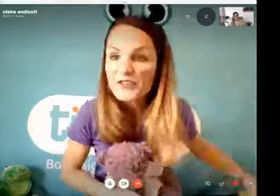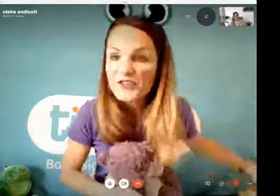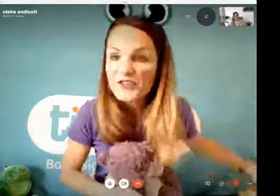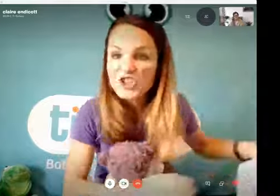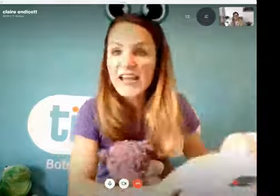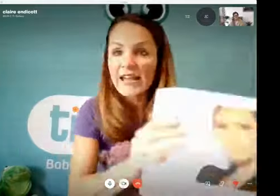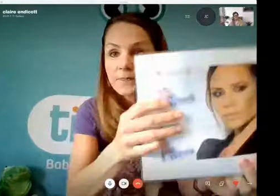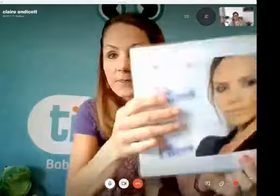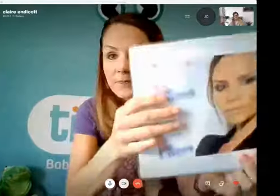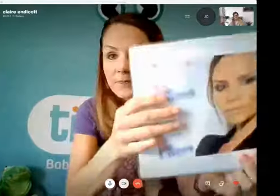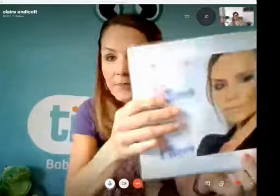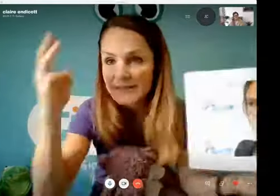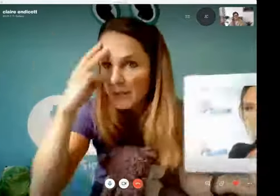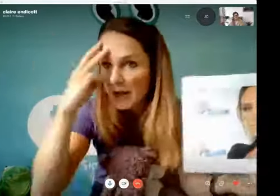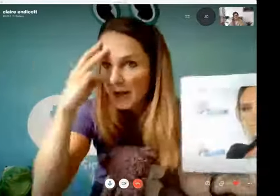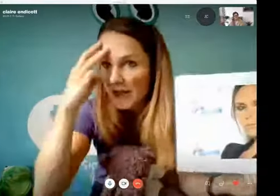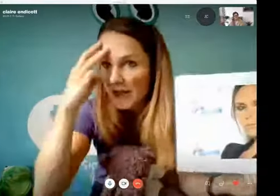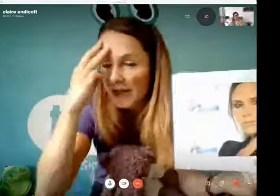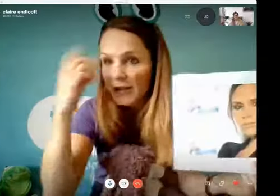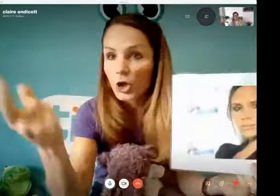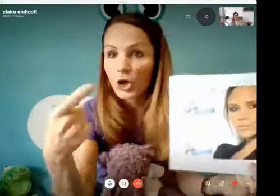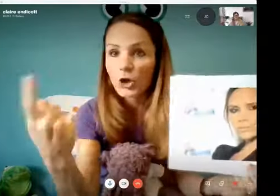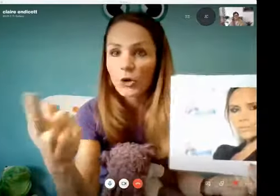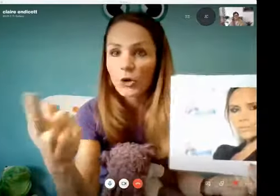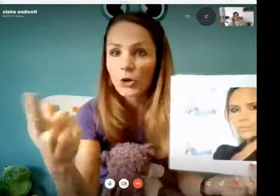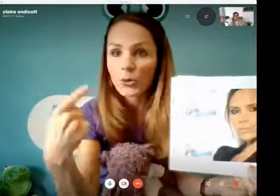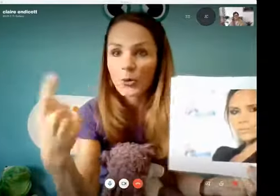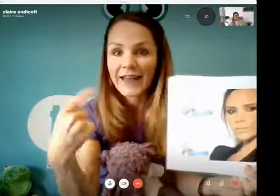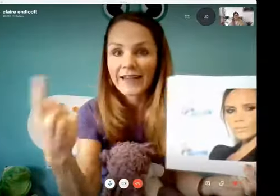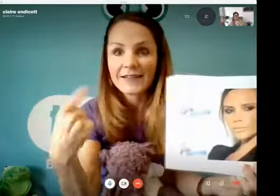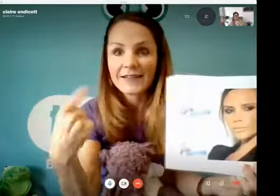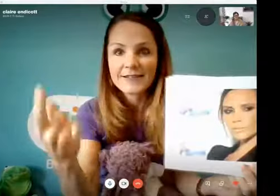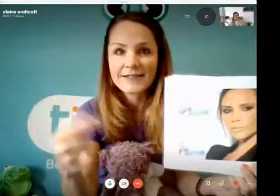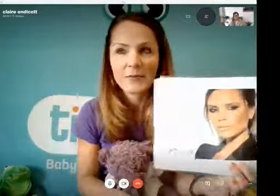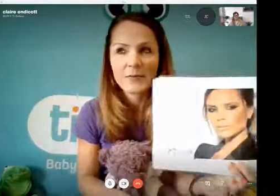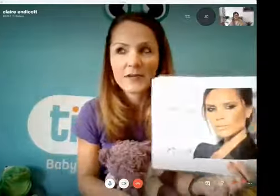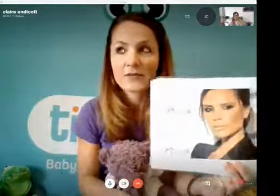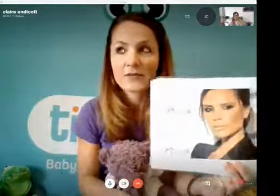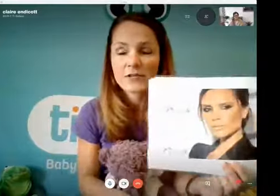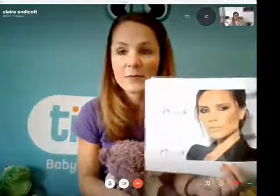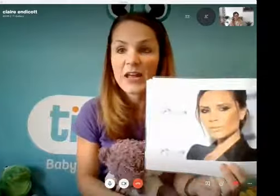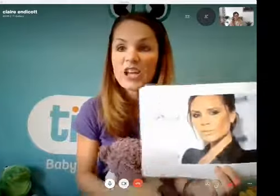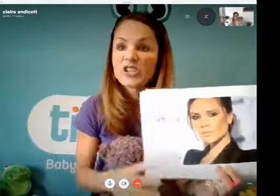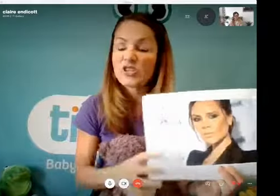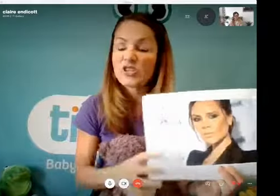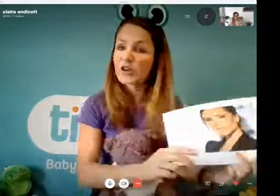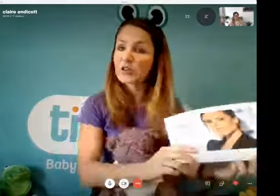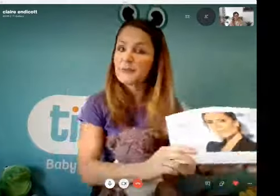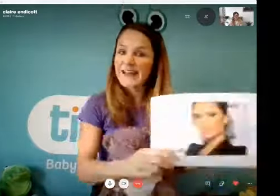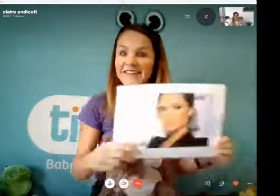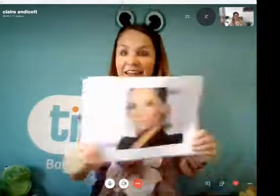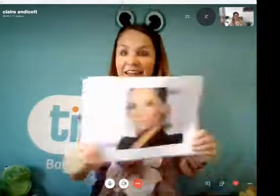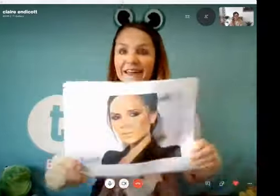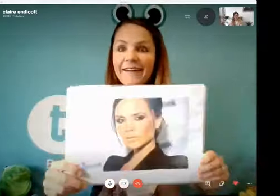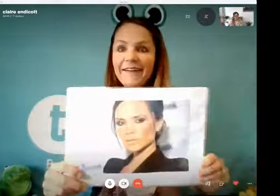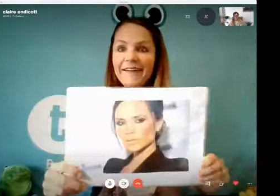she is mummy, who, ladies, and maybe a few gentlemen, do you think could be daddy? That is the